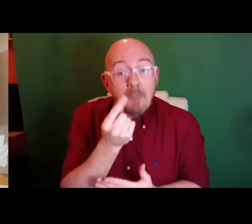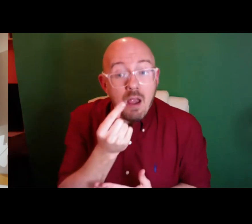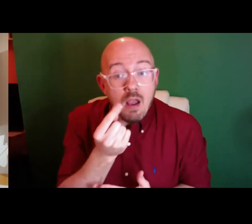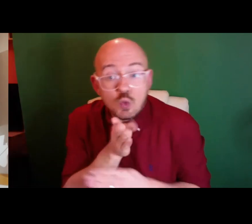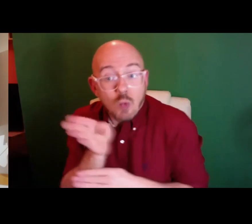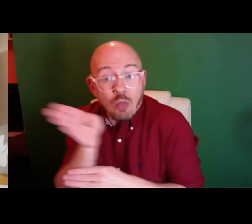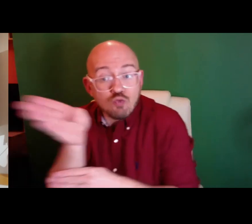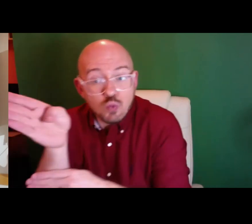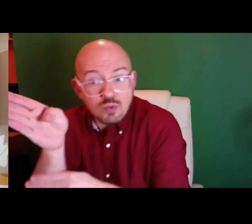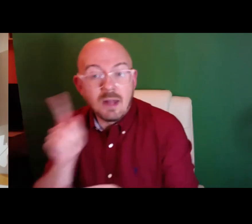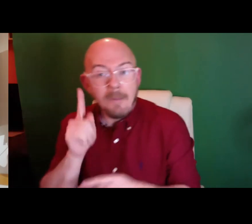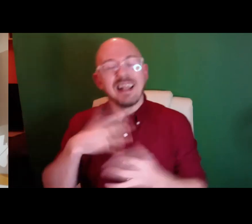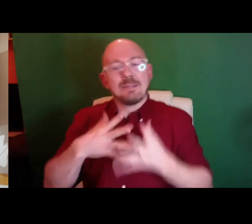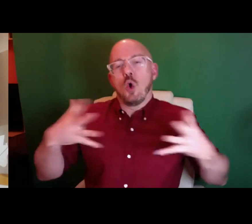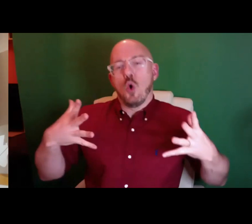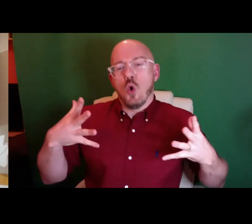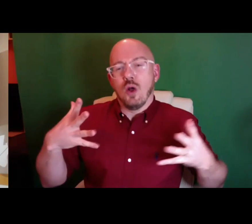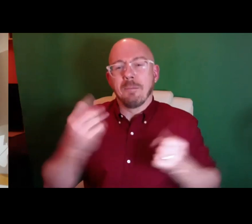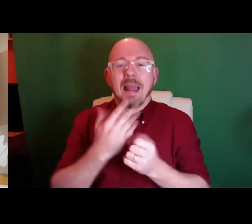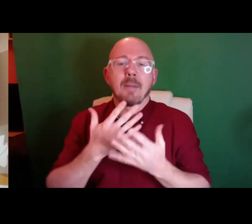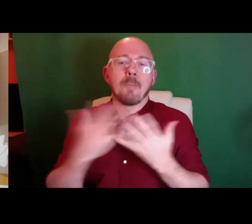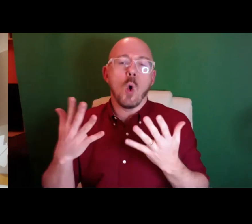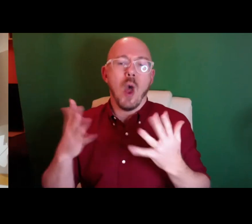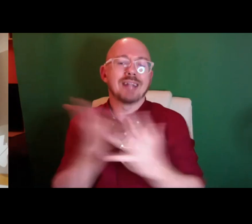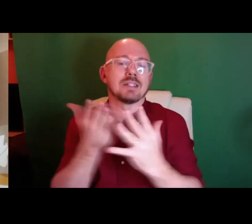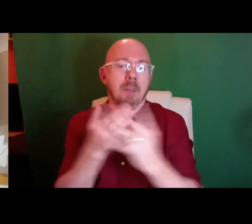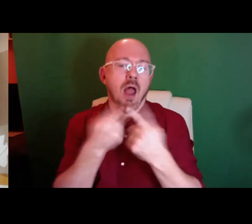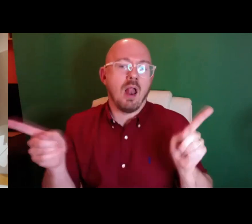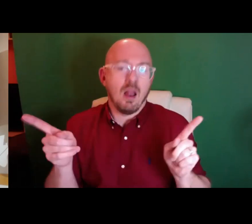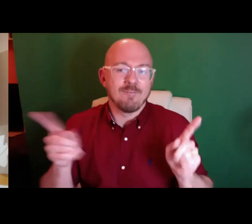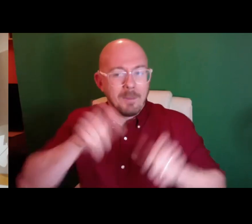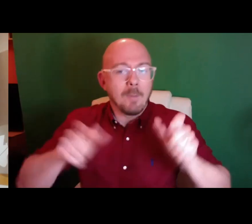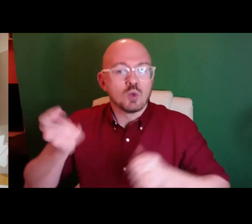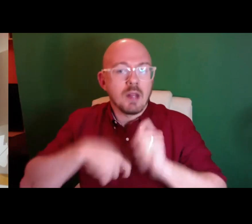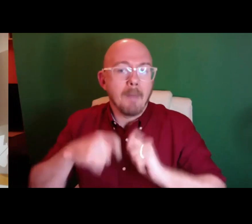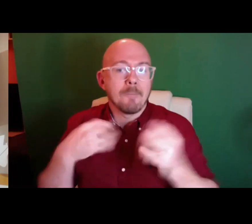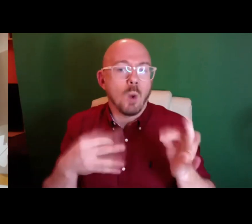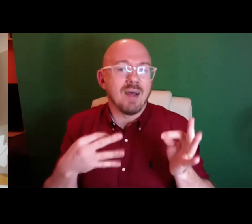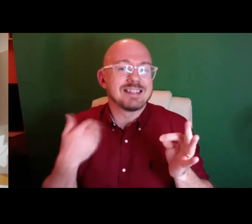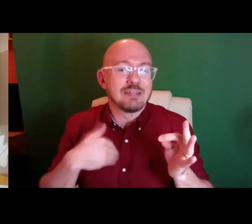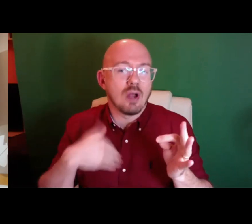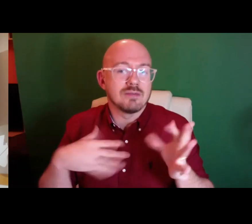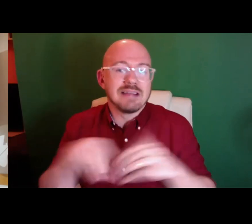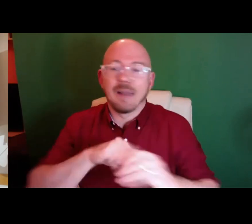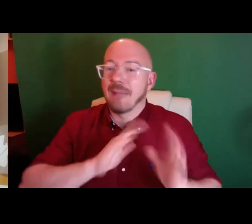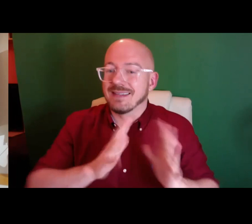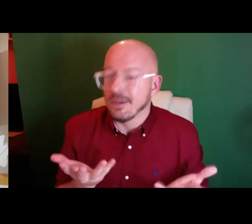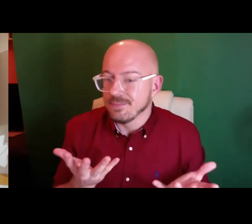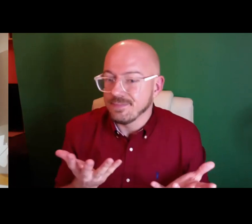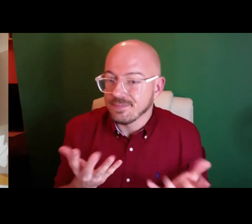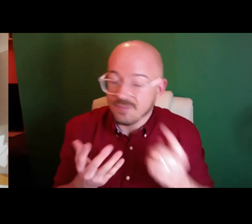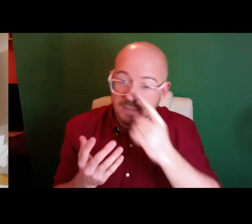education. So it's the same kind of principle. Could we encourage people to study BSL as a degree and then go on and become a qualified teacher of that